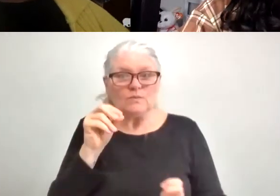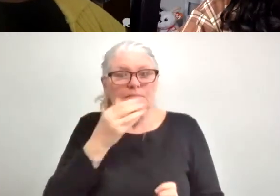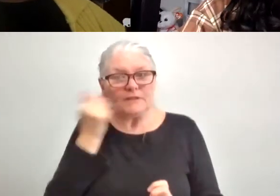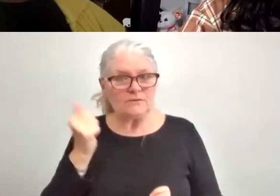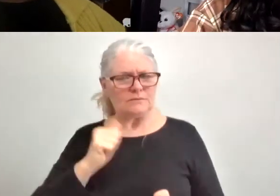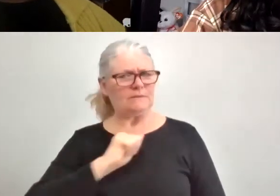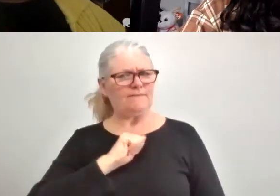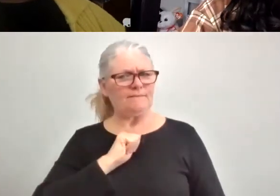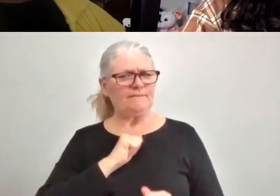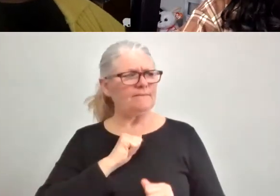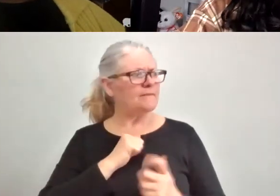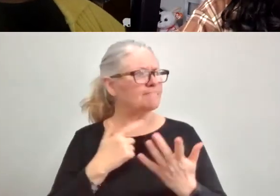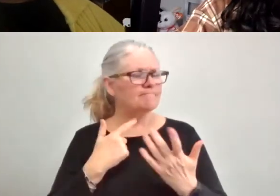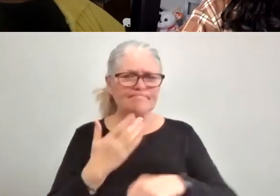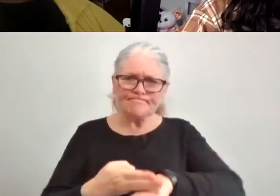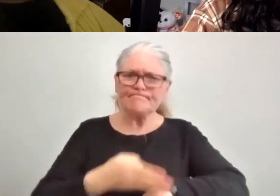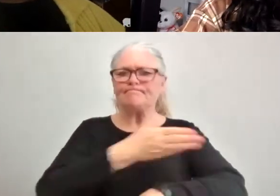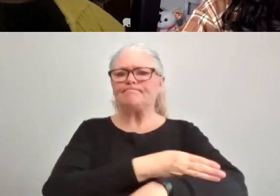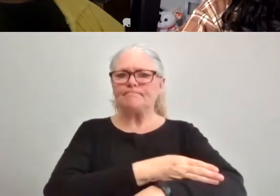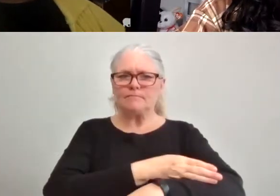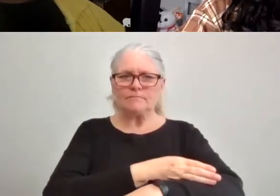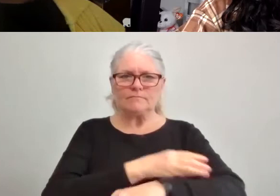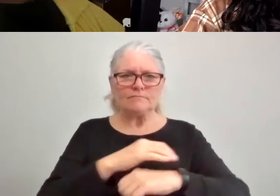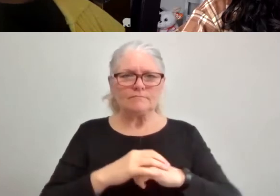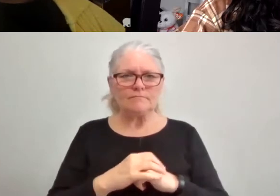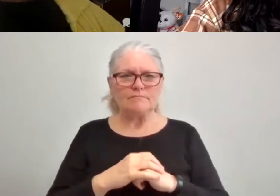I think that